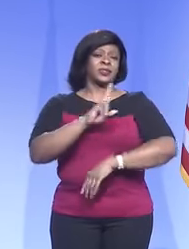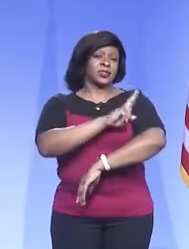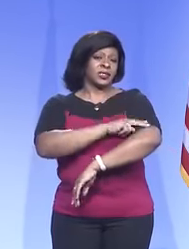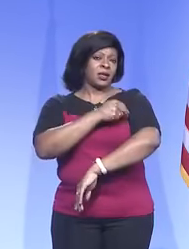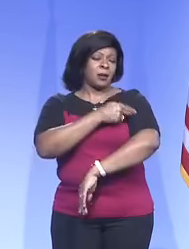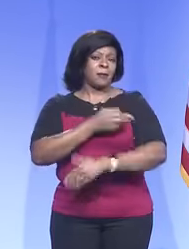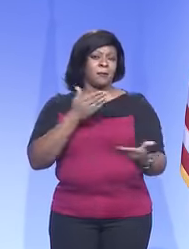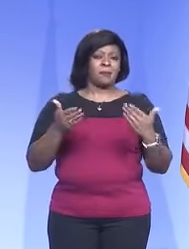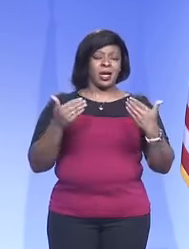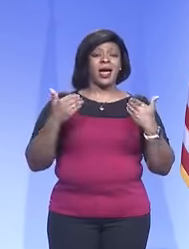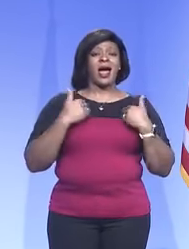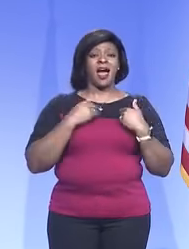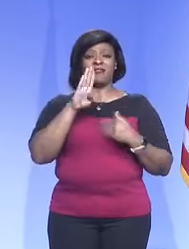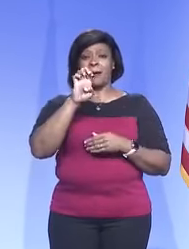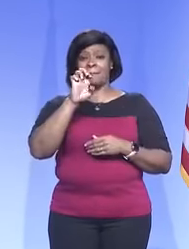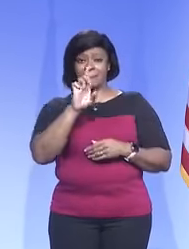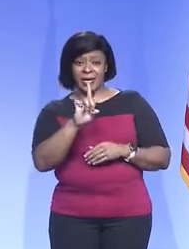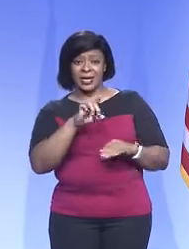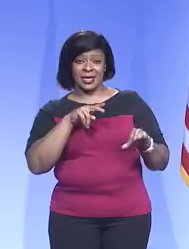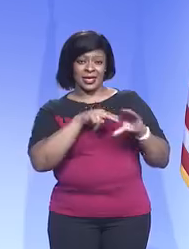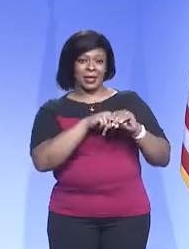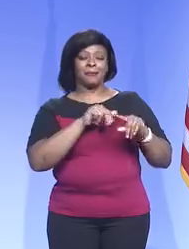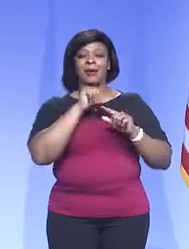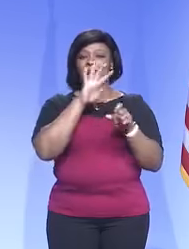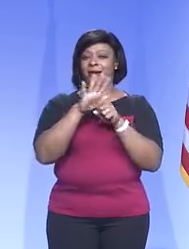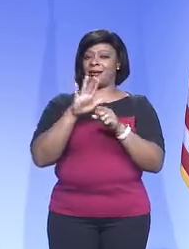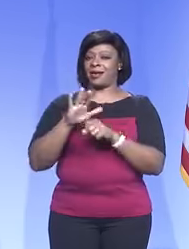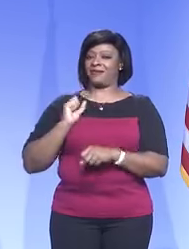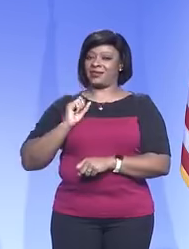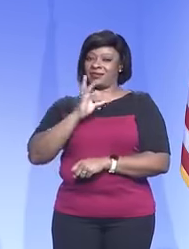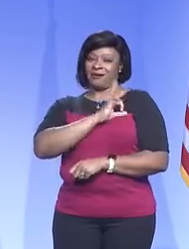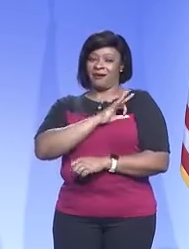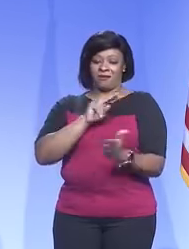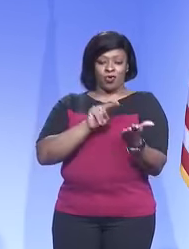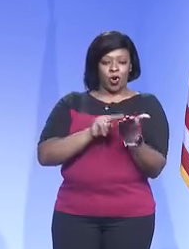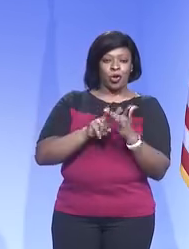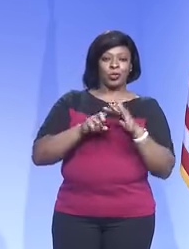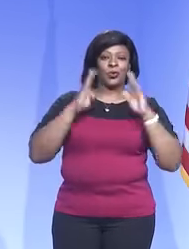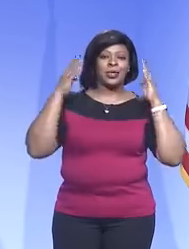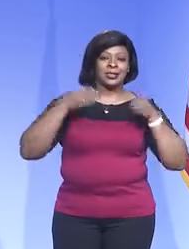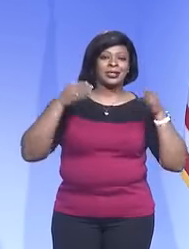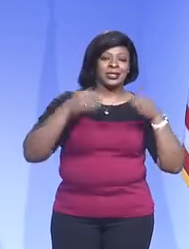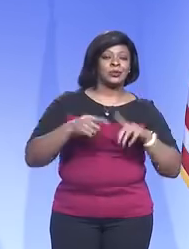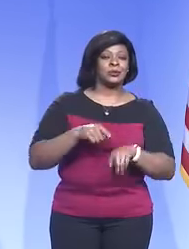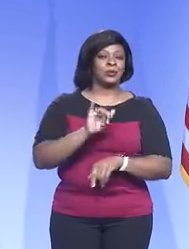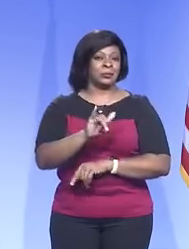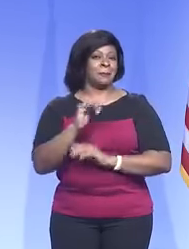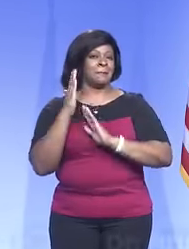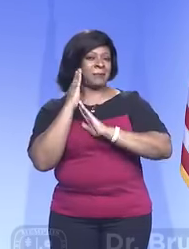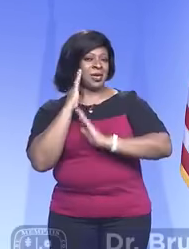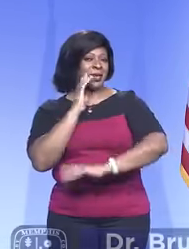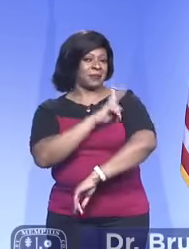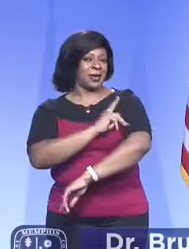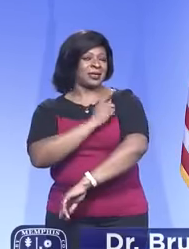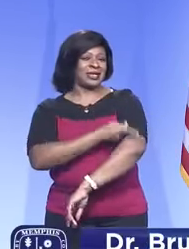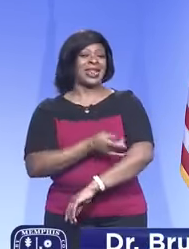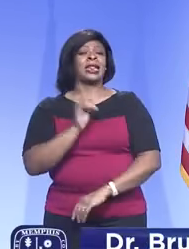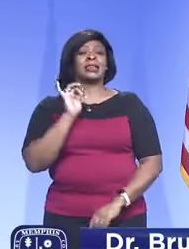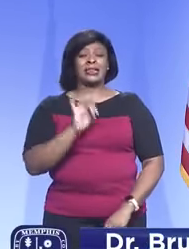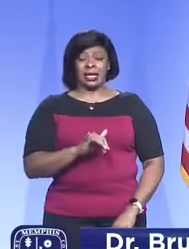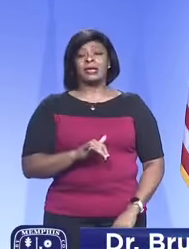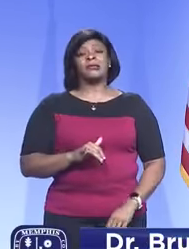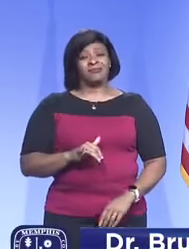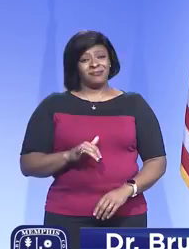hospitals may have the beds, but may not have the staff, the nurses, to tend to the beds, and that's